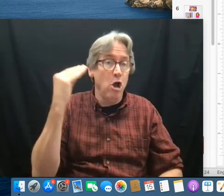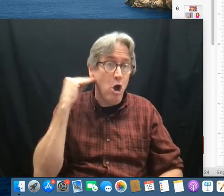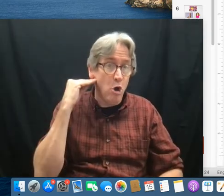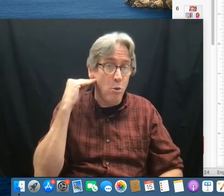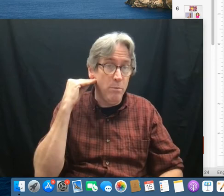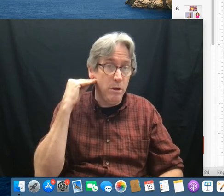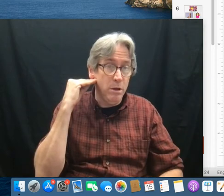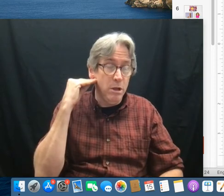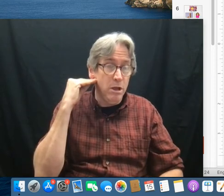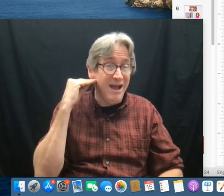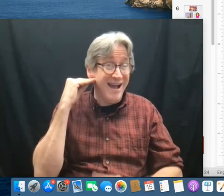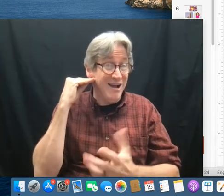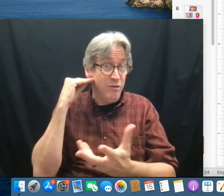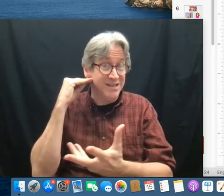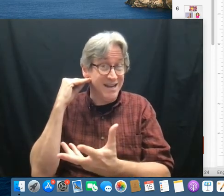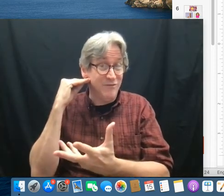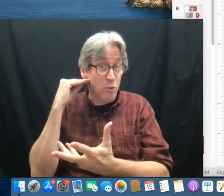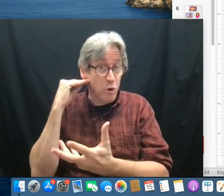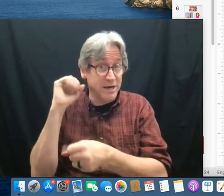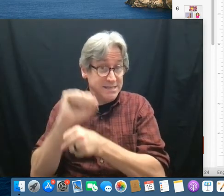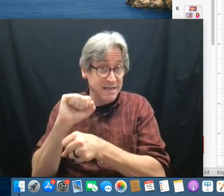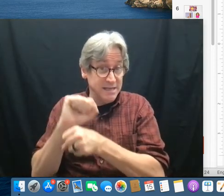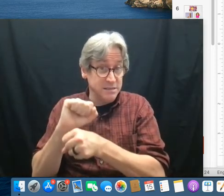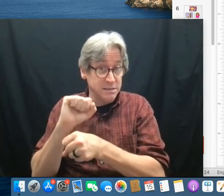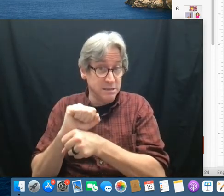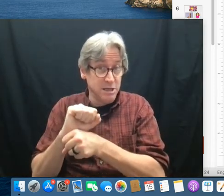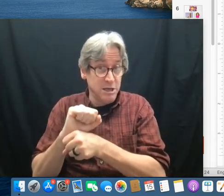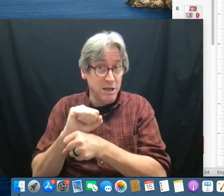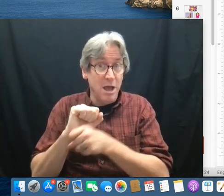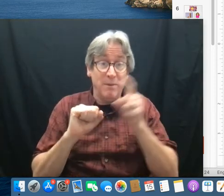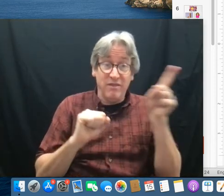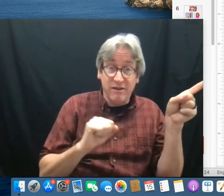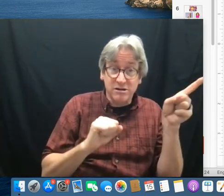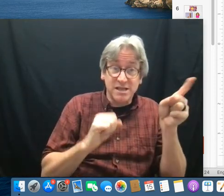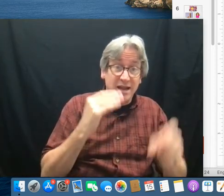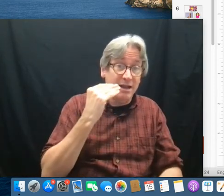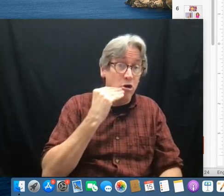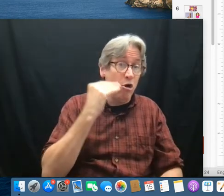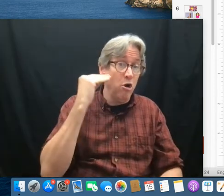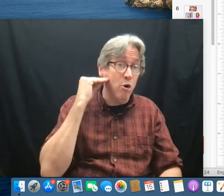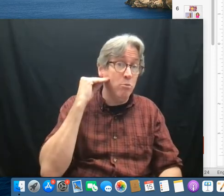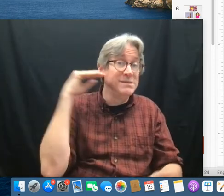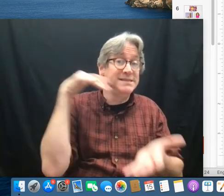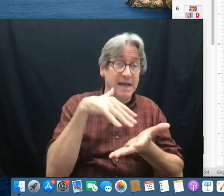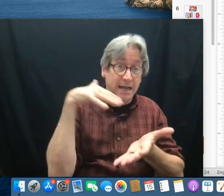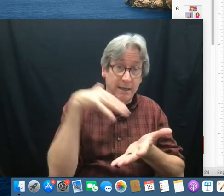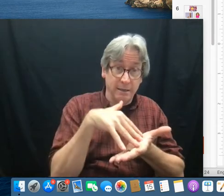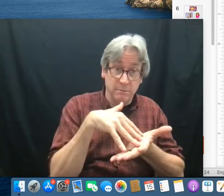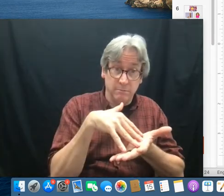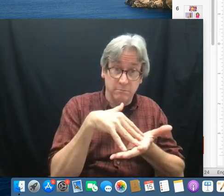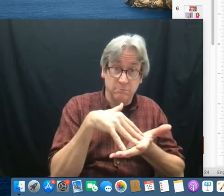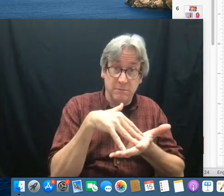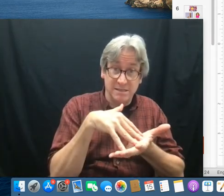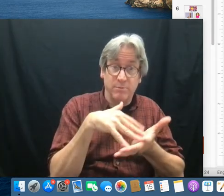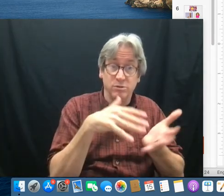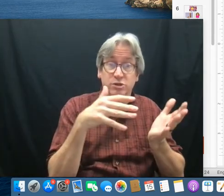point out is that some of the vocab is